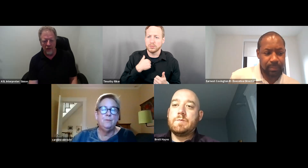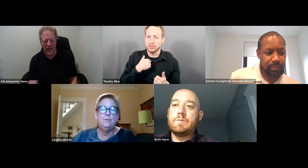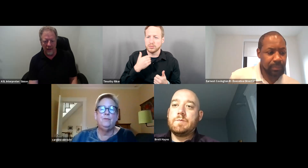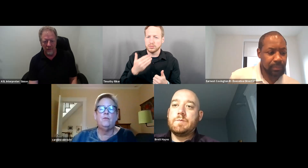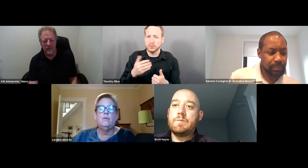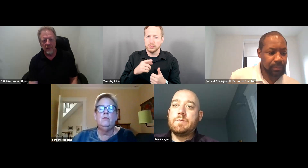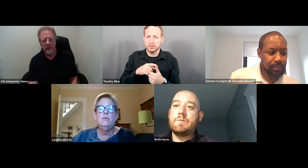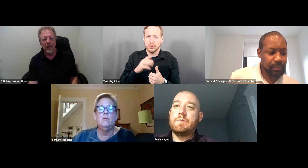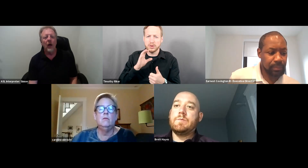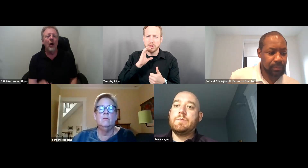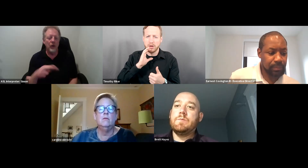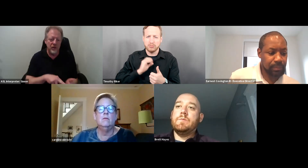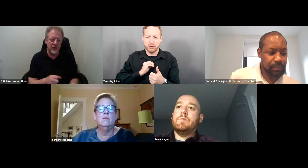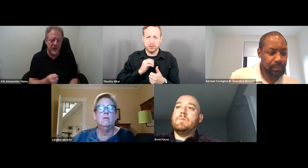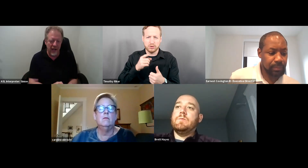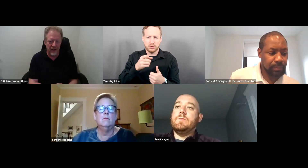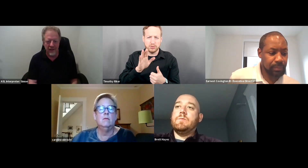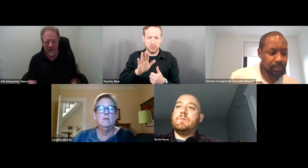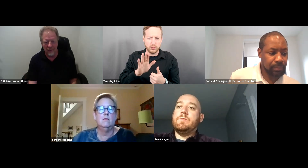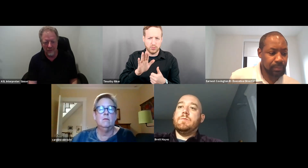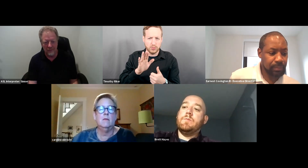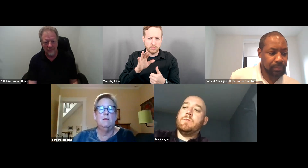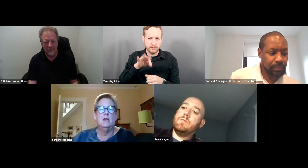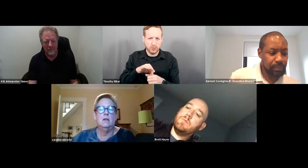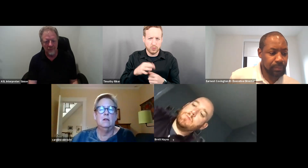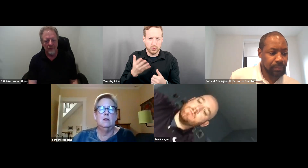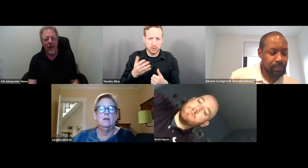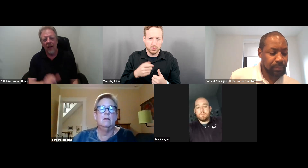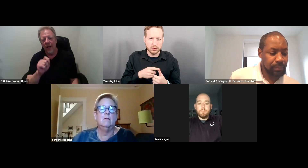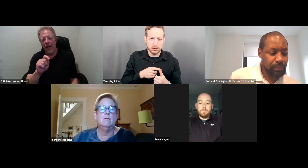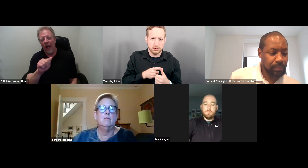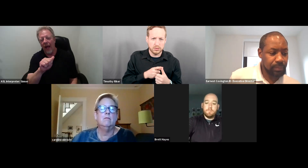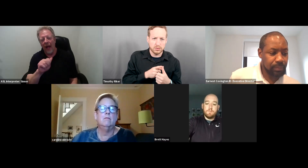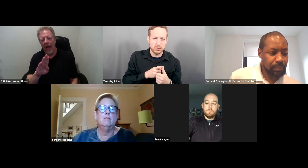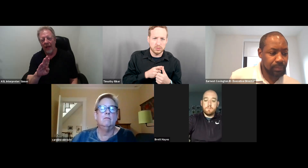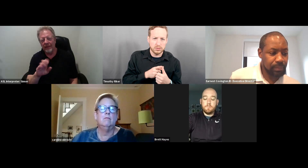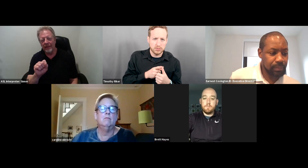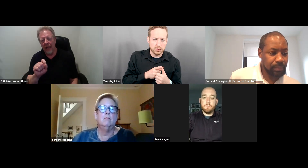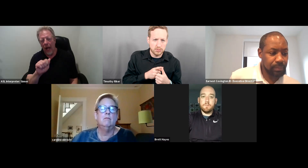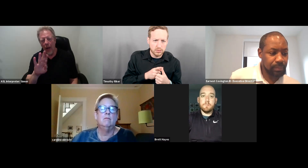to abstain, Oh, you sustain. Thank you. abstain.